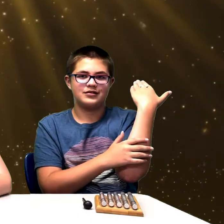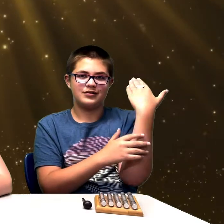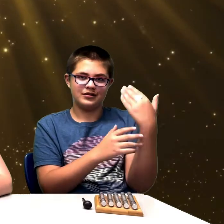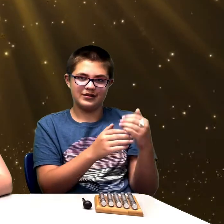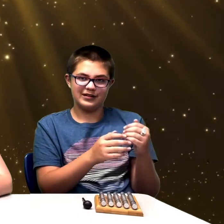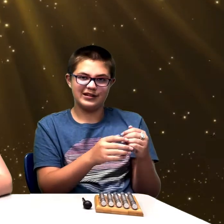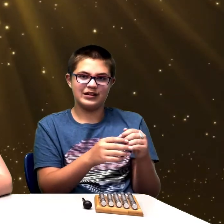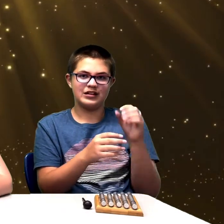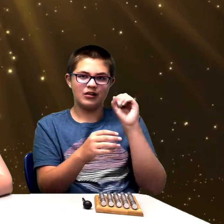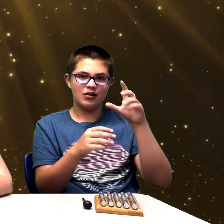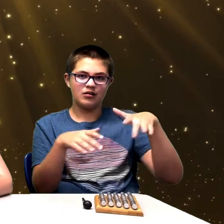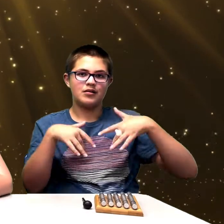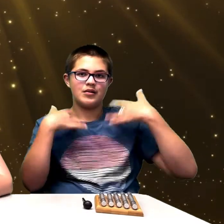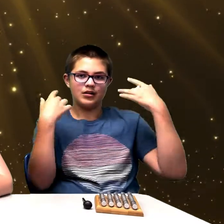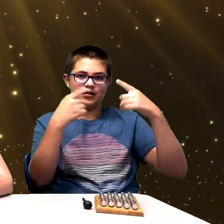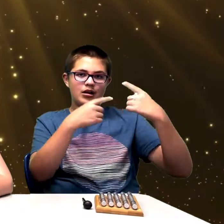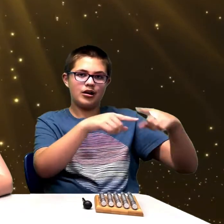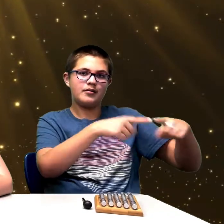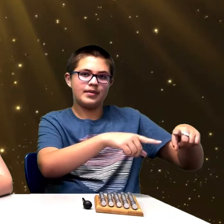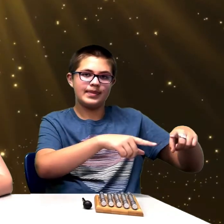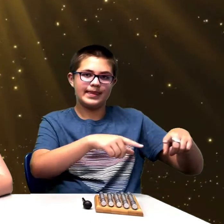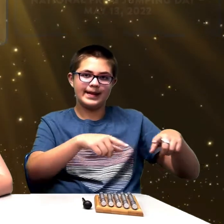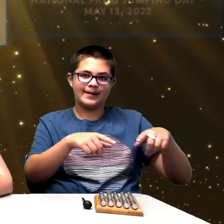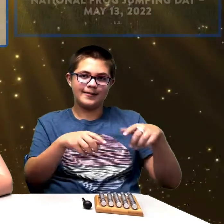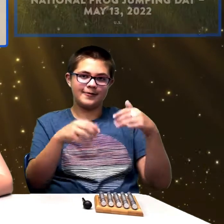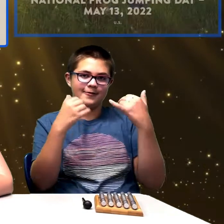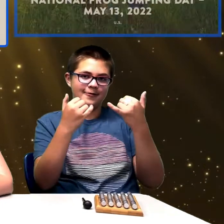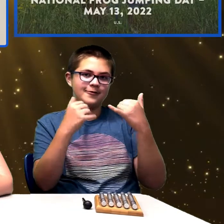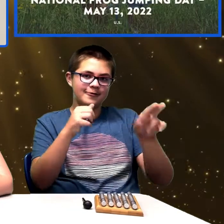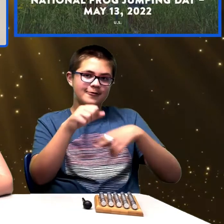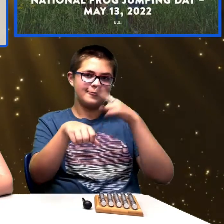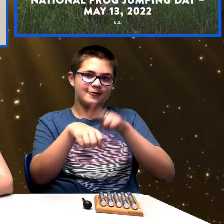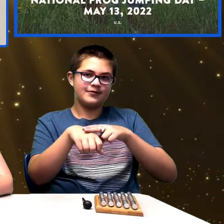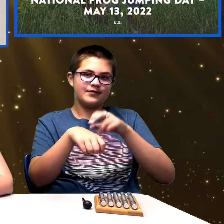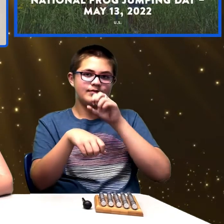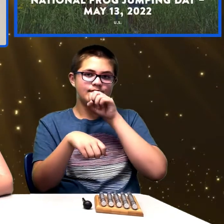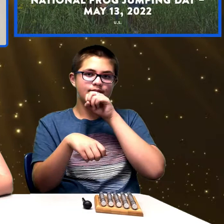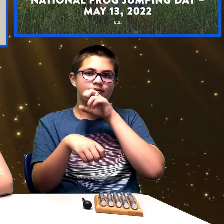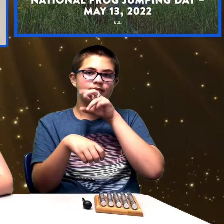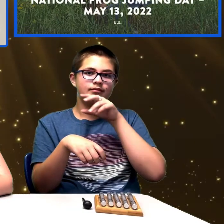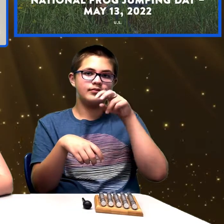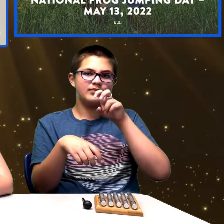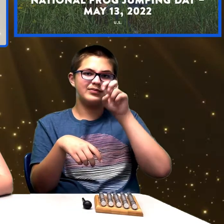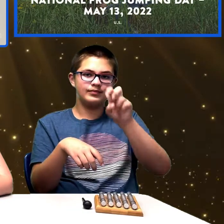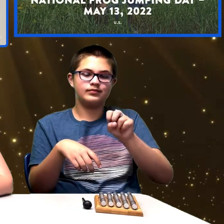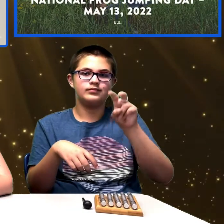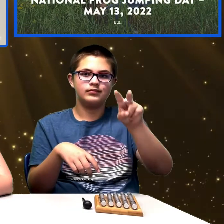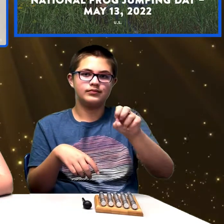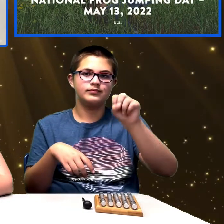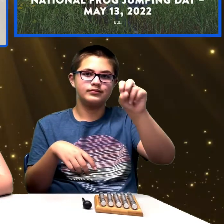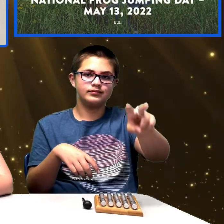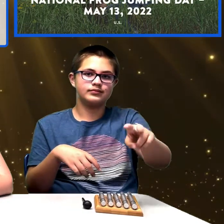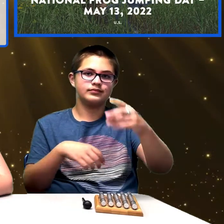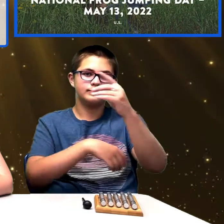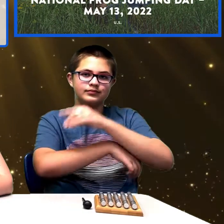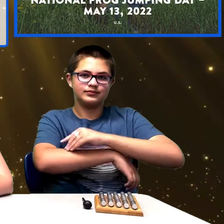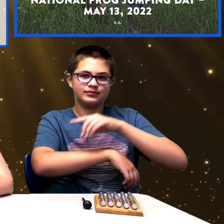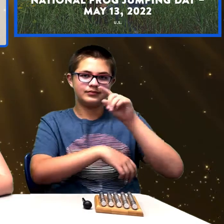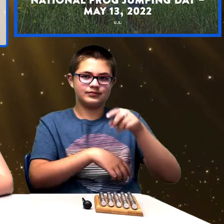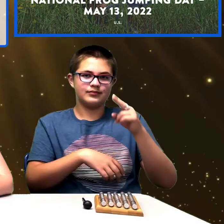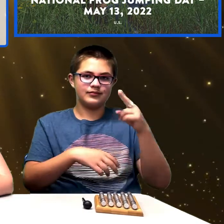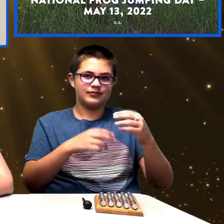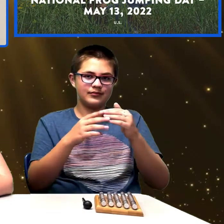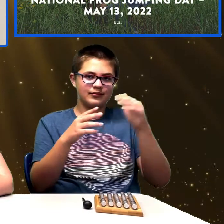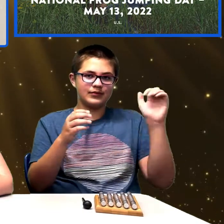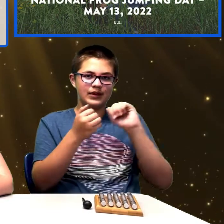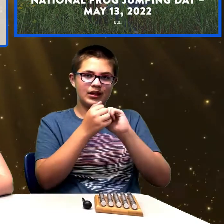Current events. Today is National Frog Jumping Day. The history behind how this day started came